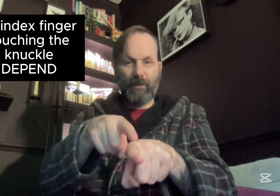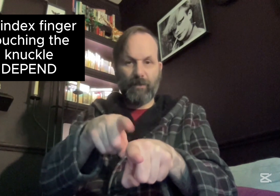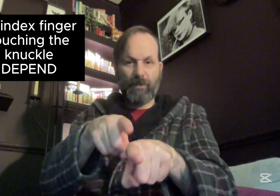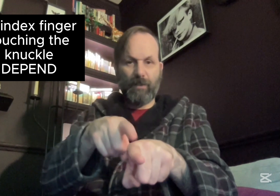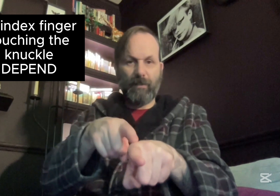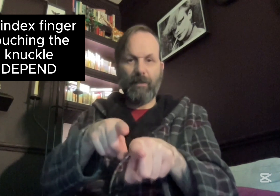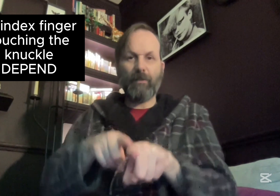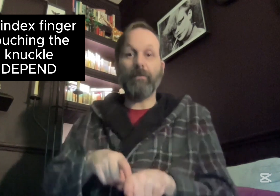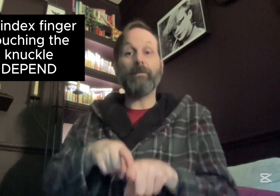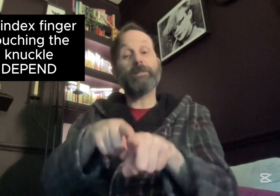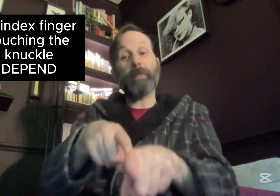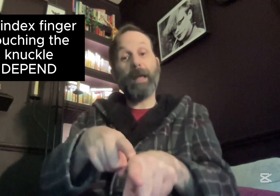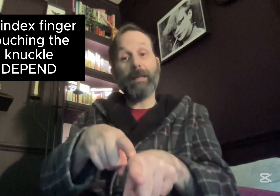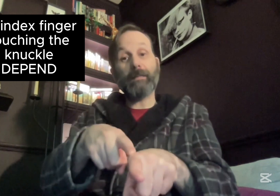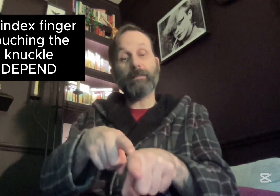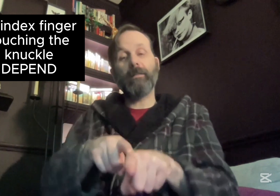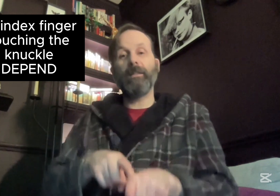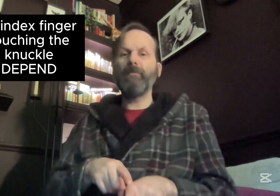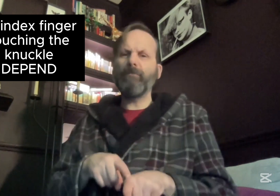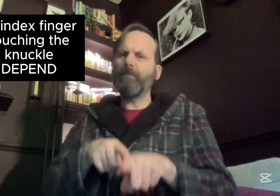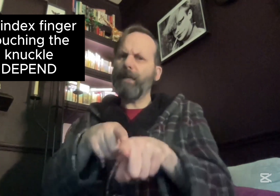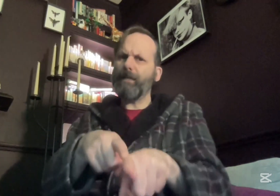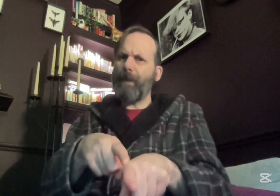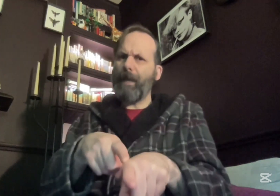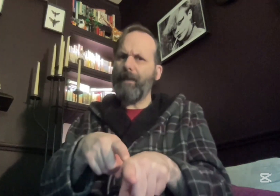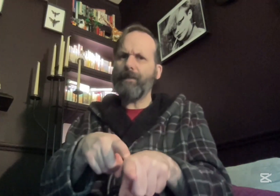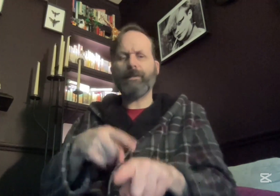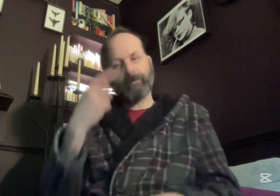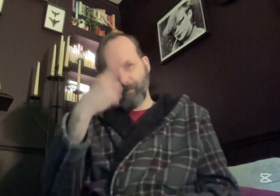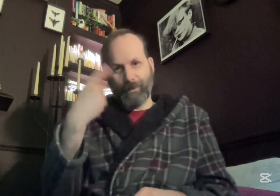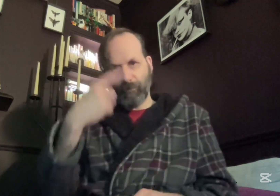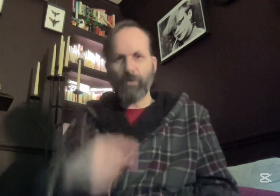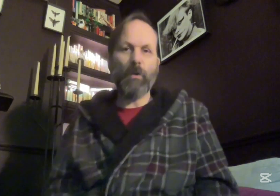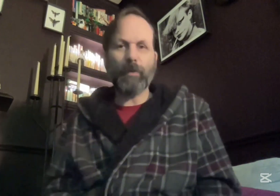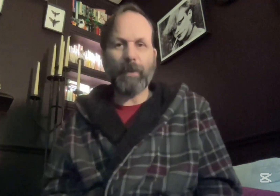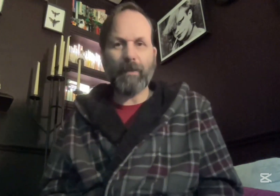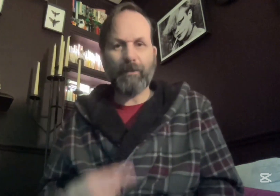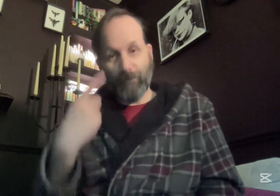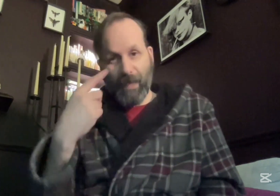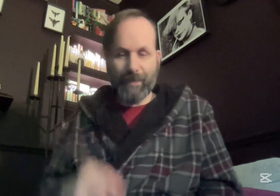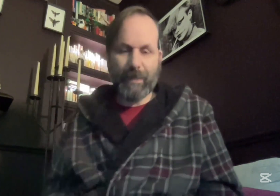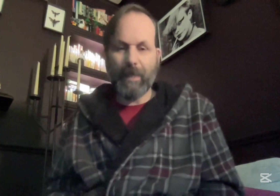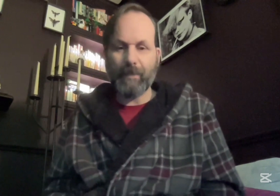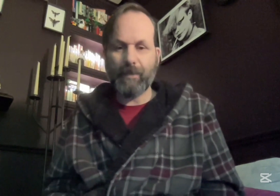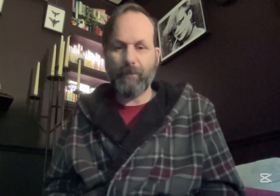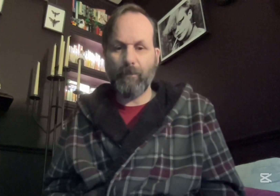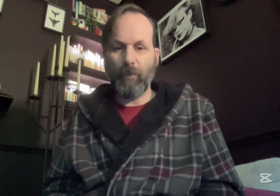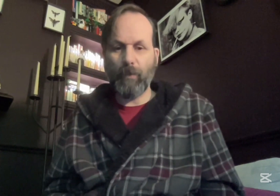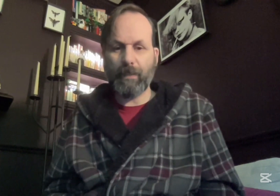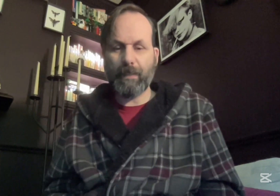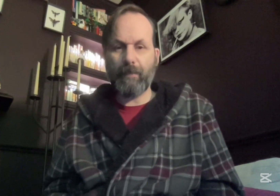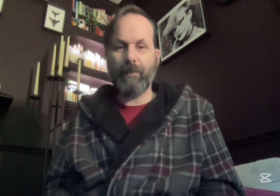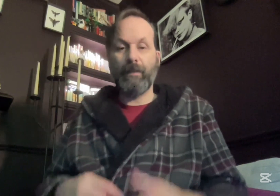finger touching the knuckle, depend. That depends. I'll show with my face again some more detail.